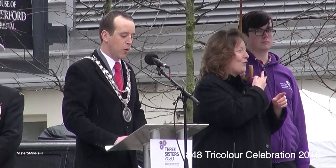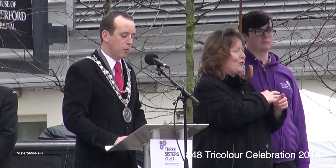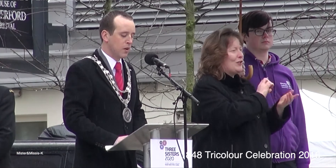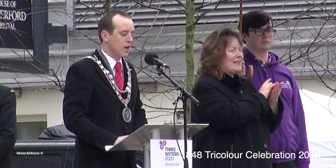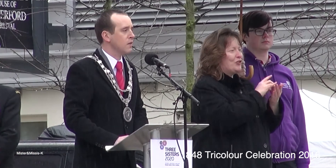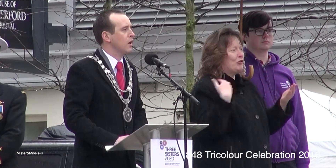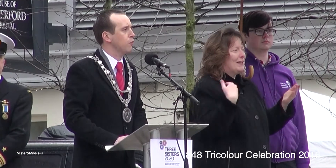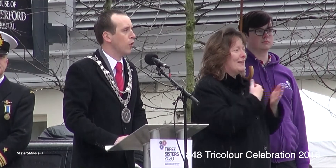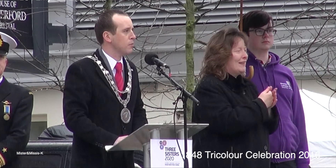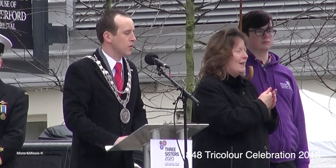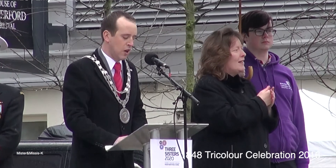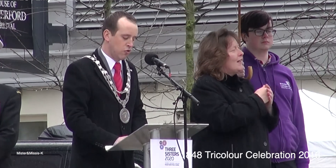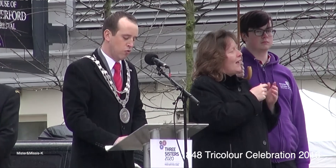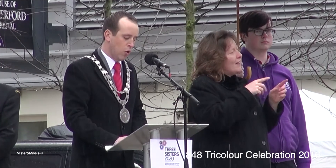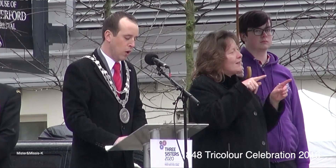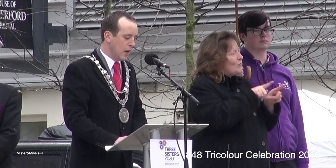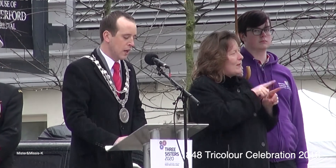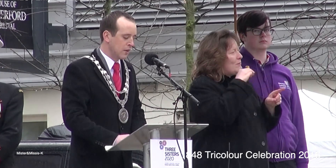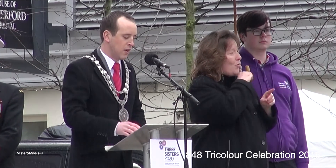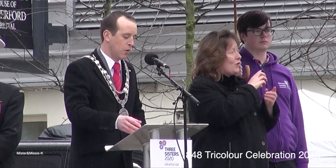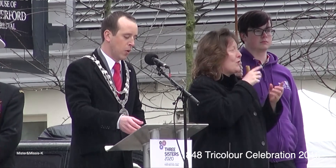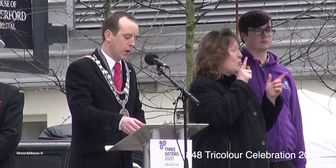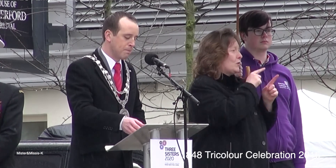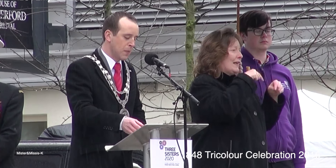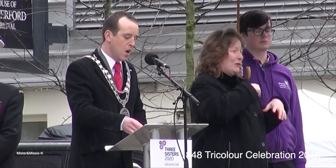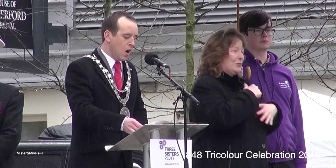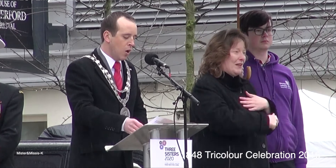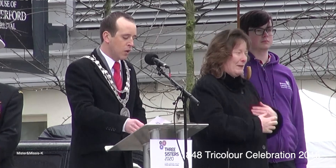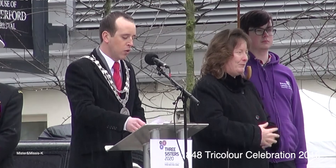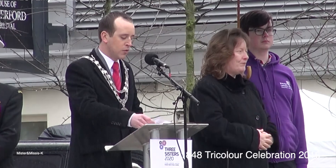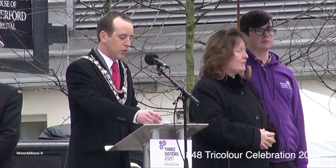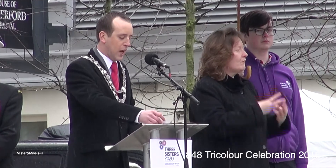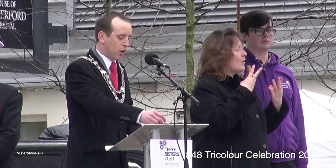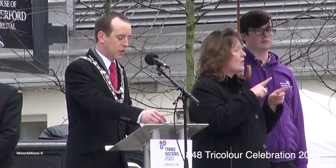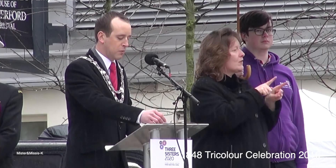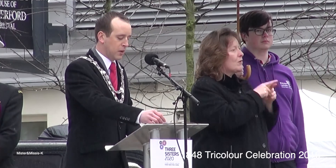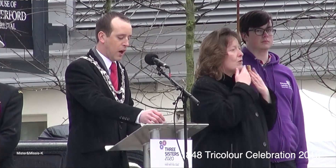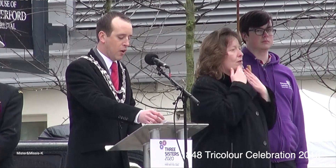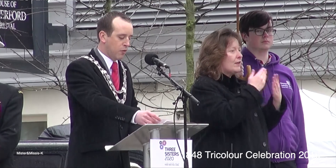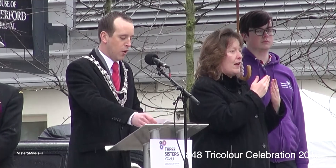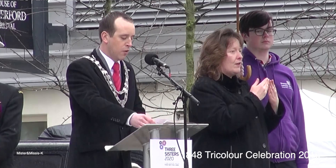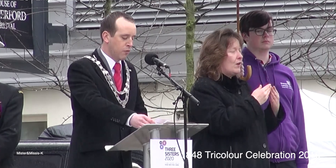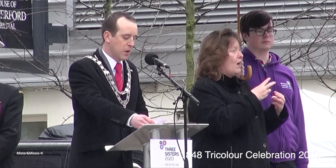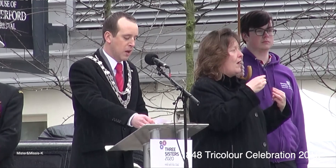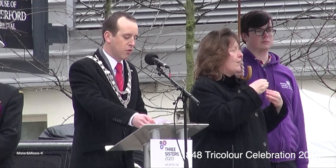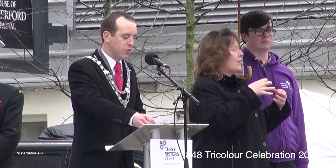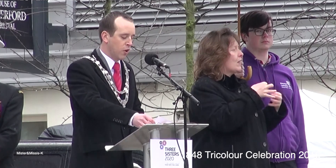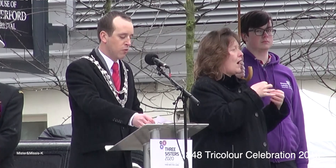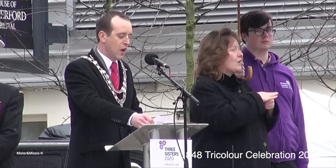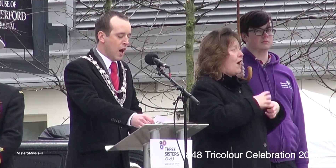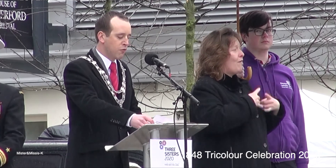hugely appropriate that it forms a central role in this ceremony. I want to also thank our Disciplined Guard of Honour from the